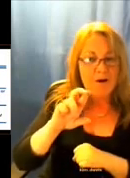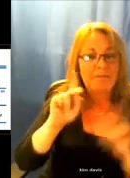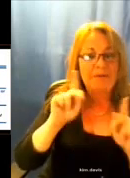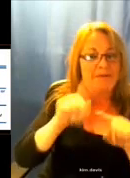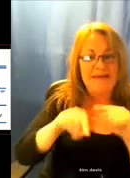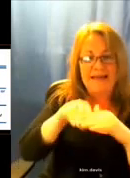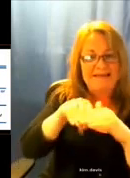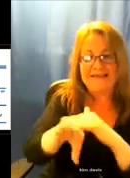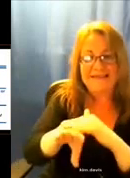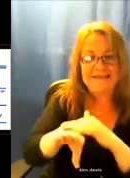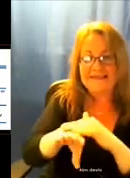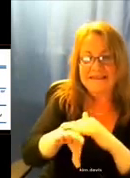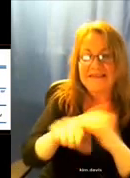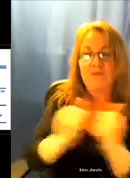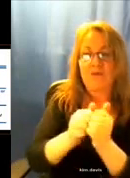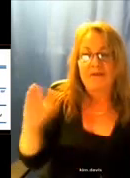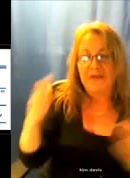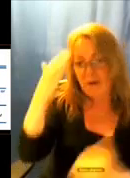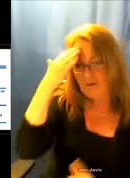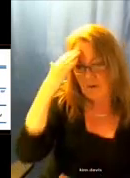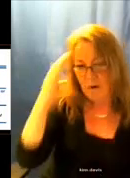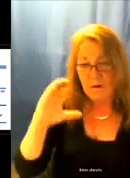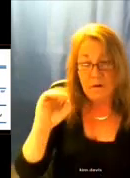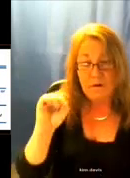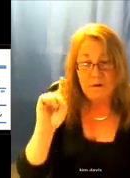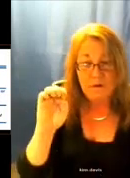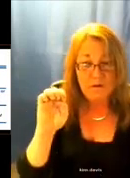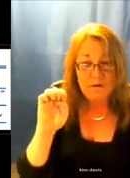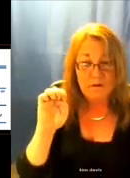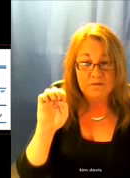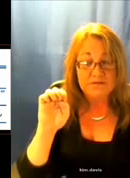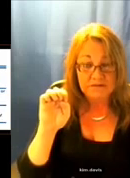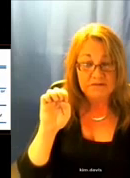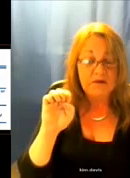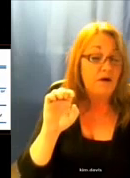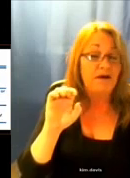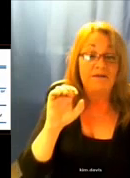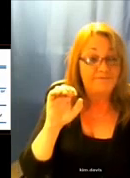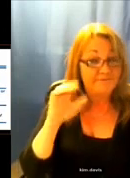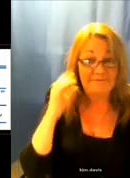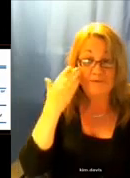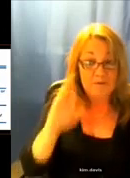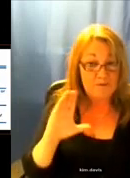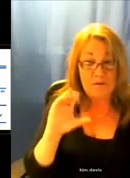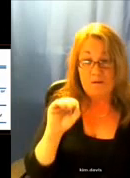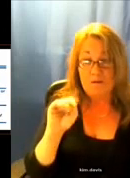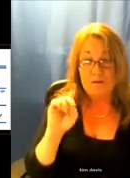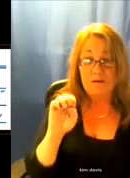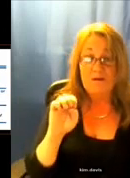have prevention, or you can't go in without a code.